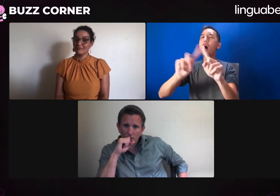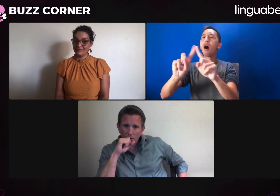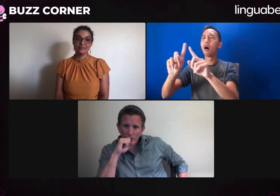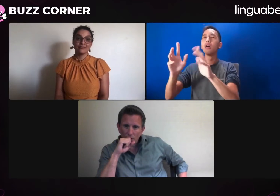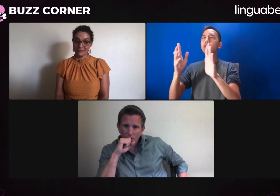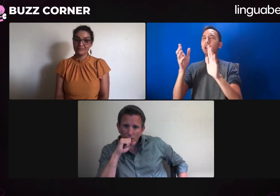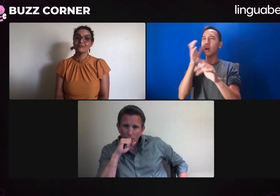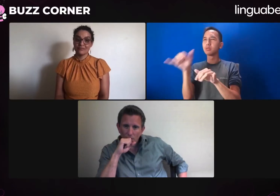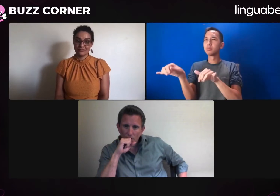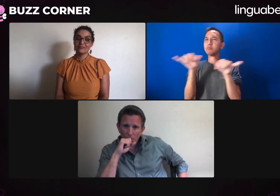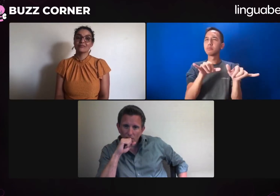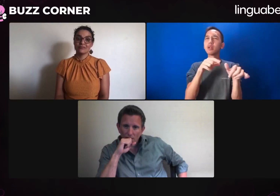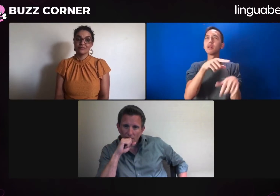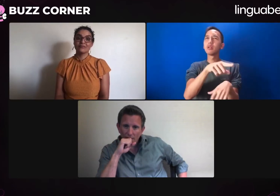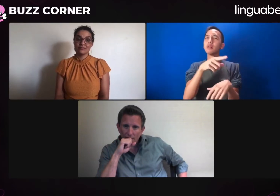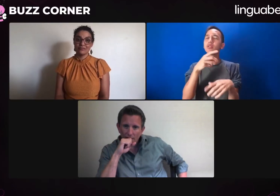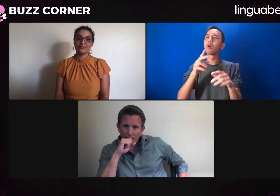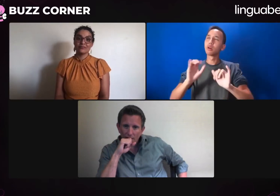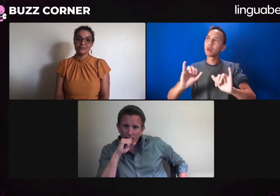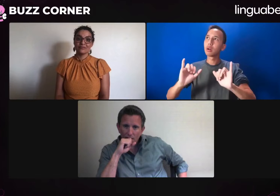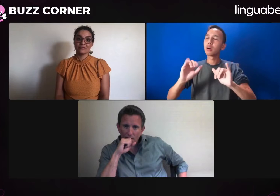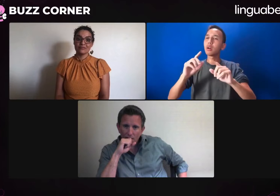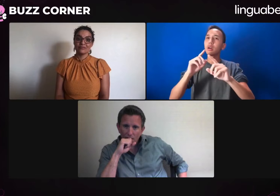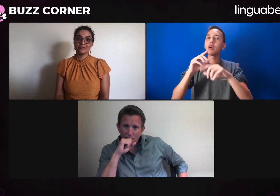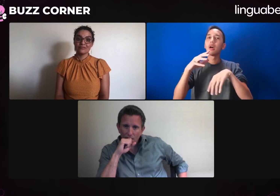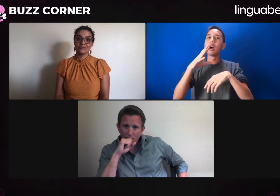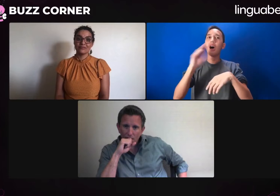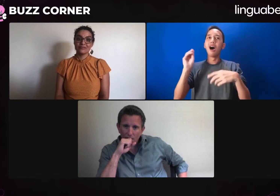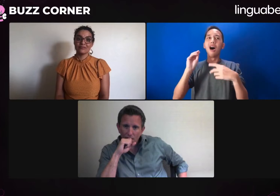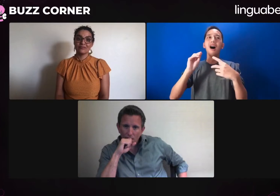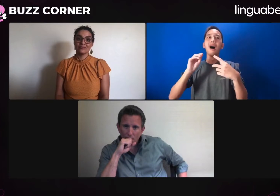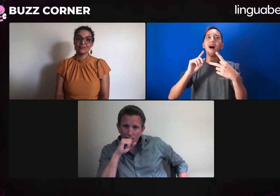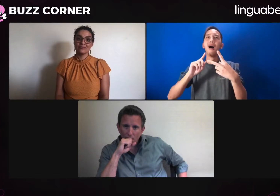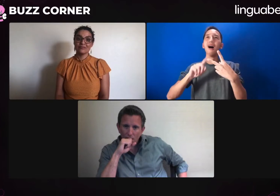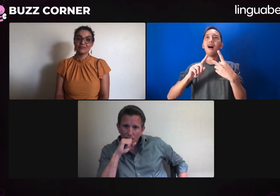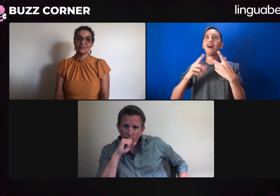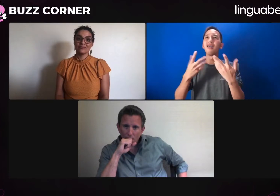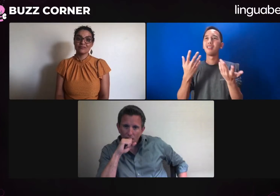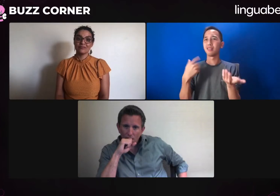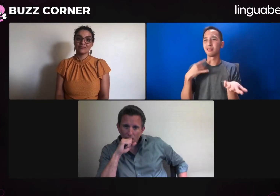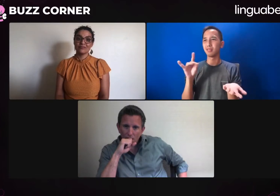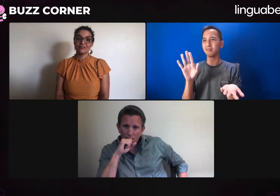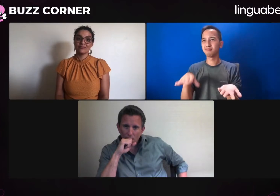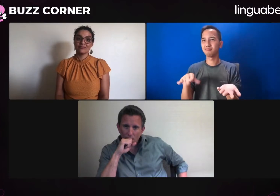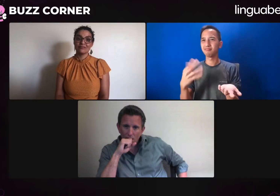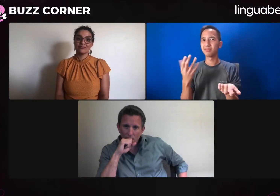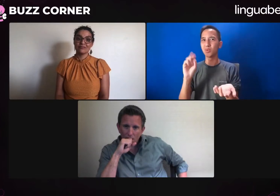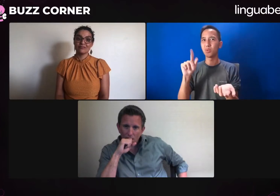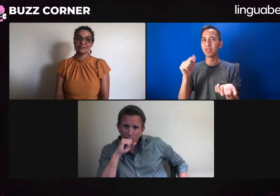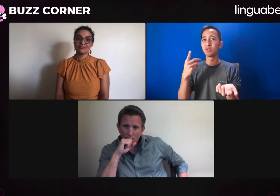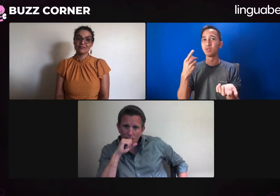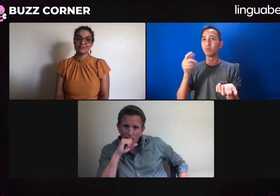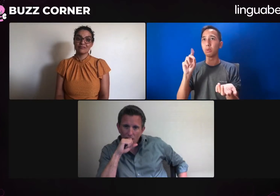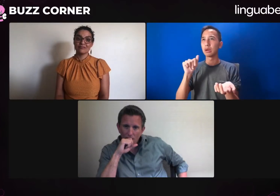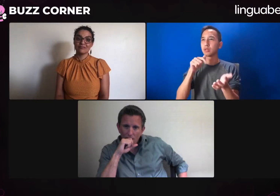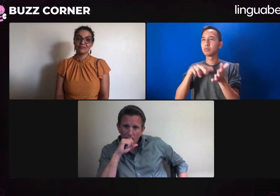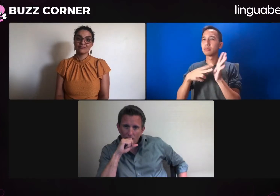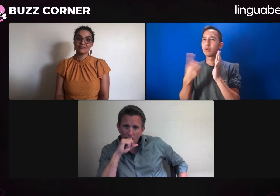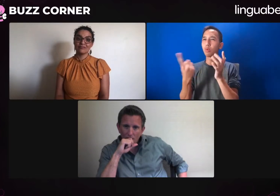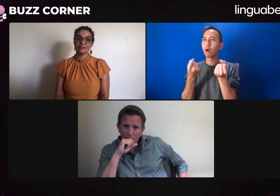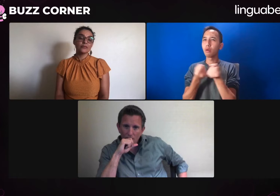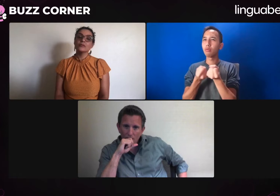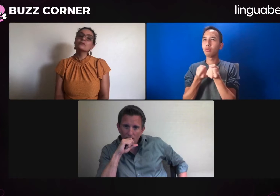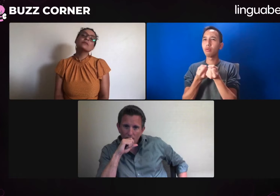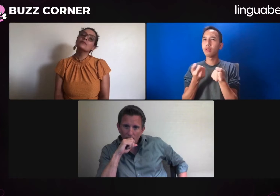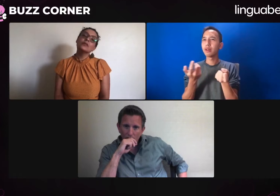traumatized. Some people never drive again. So if you take a look at that comparison, not everyone will respond the same to a similar incident. And so